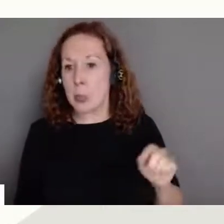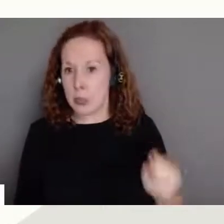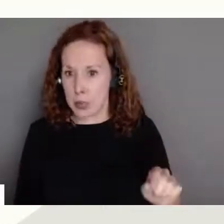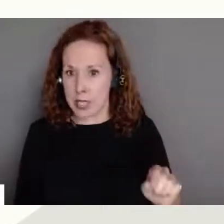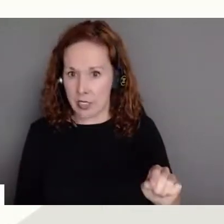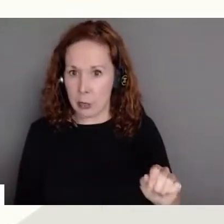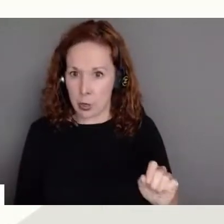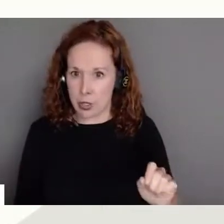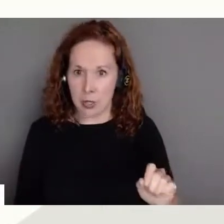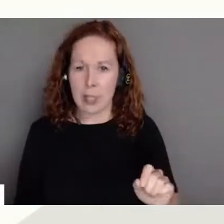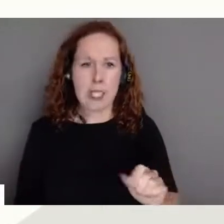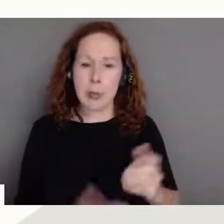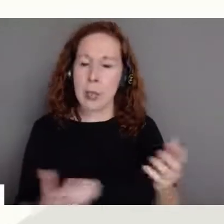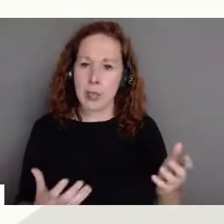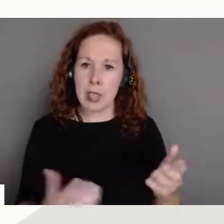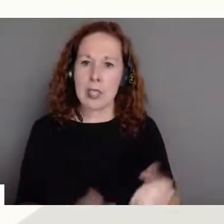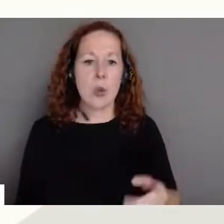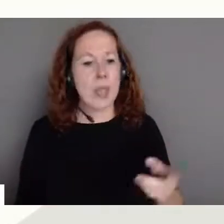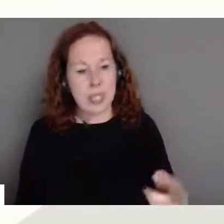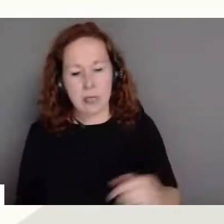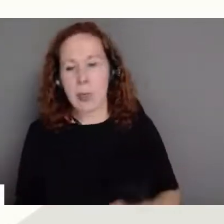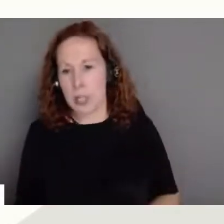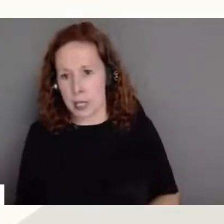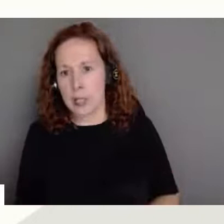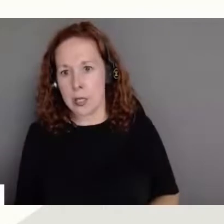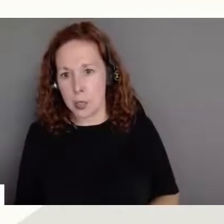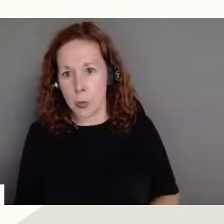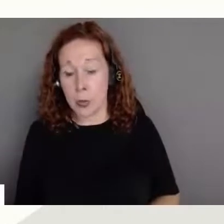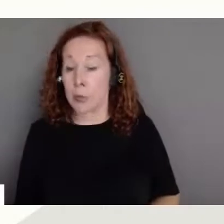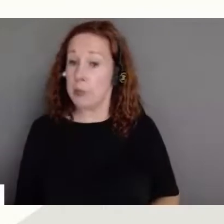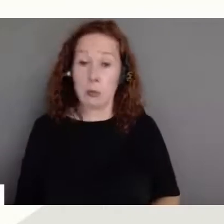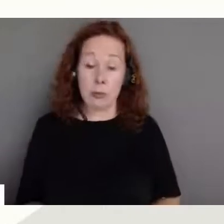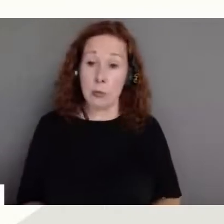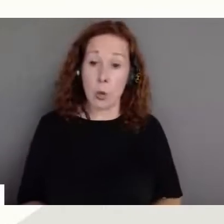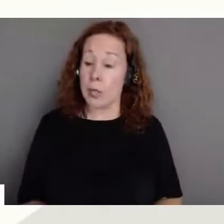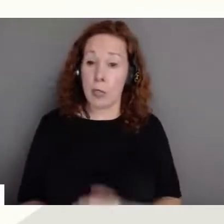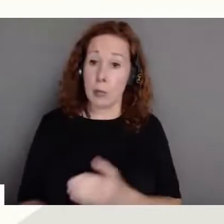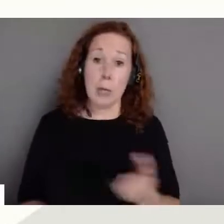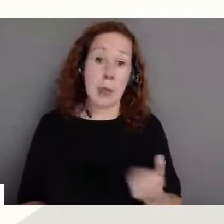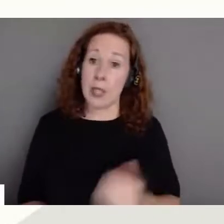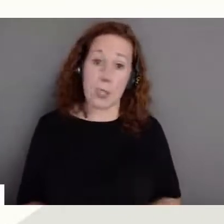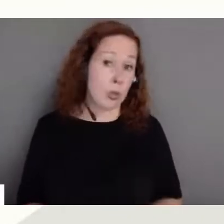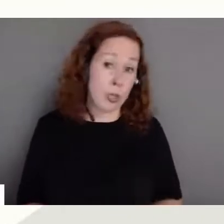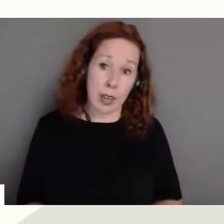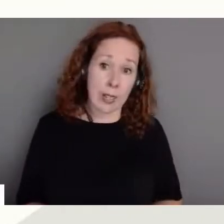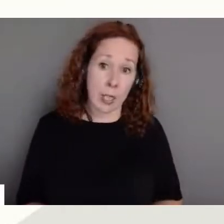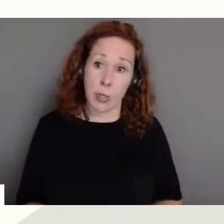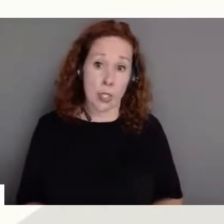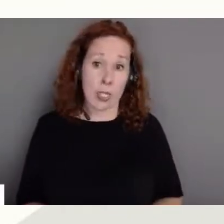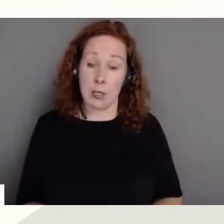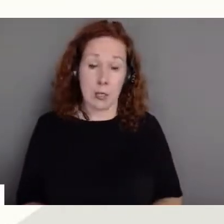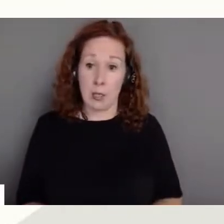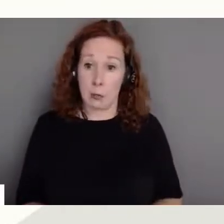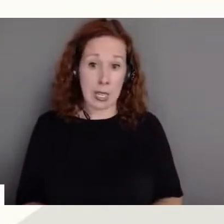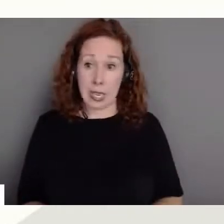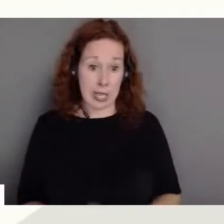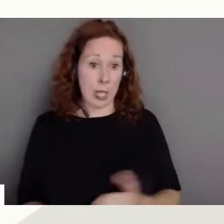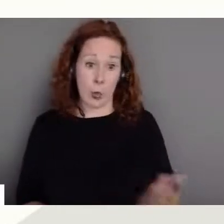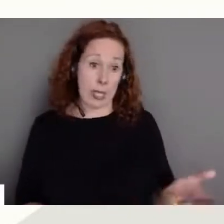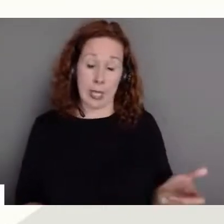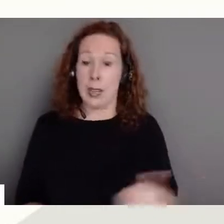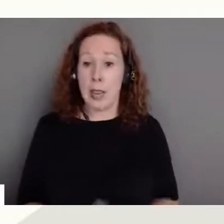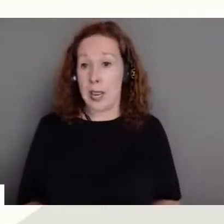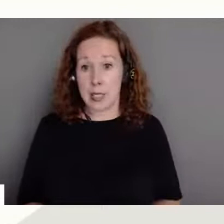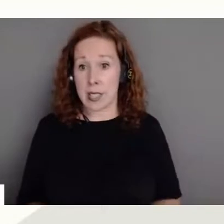I'm the interpreter for the deaf person because everybody Yeah. thinks, oh, that deaf person needs an interpreter. No, hearing people that don't know sign language need me